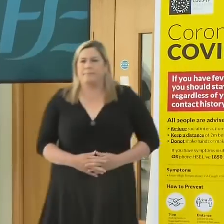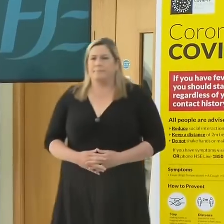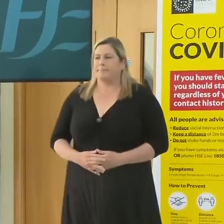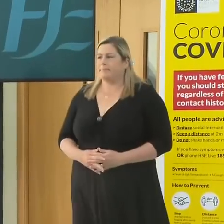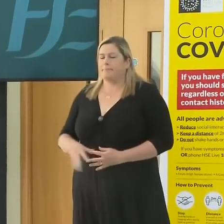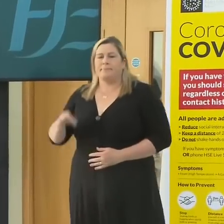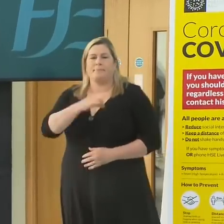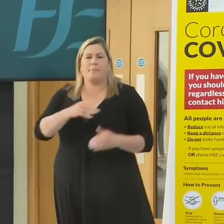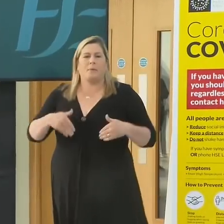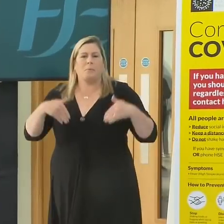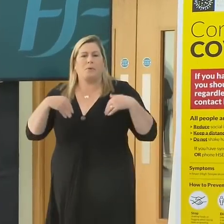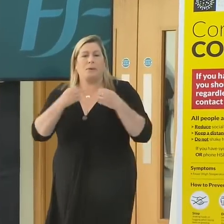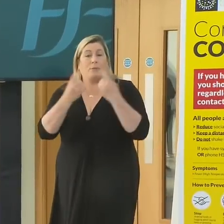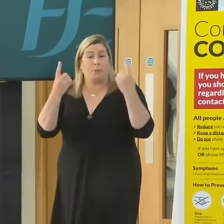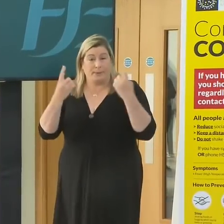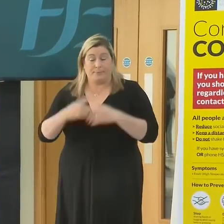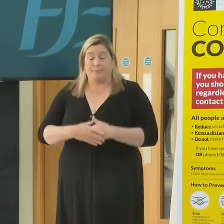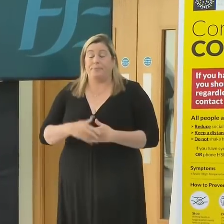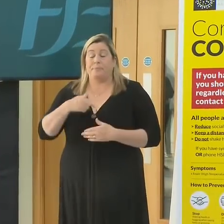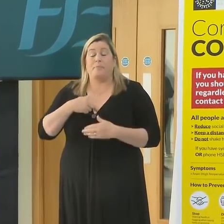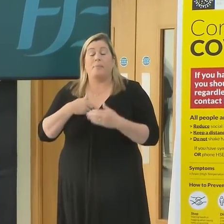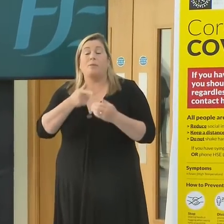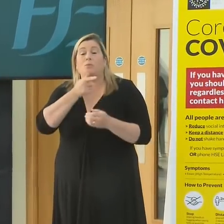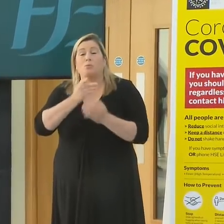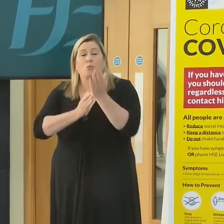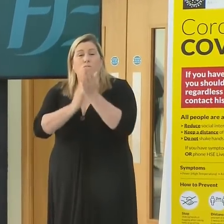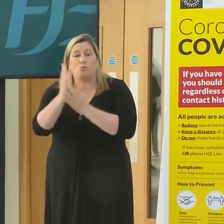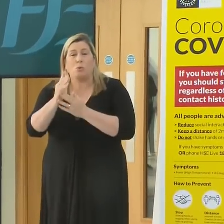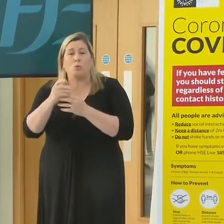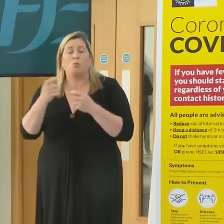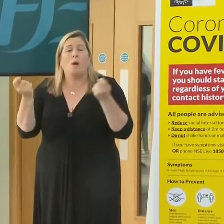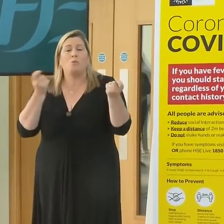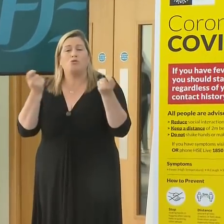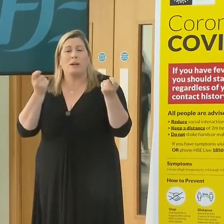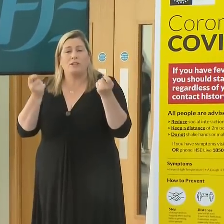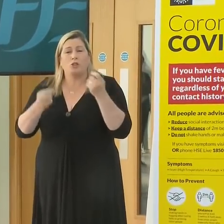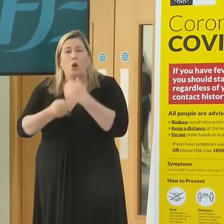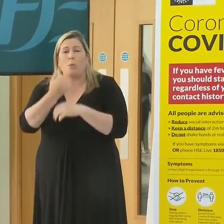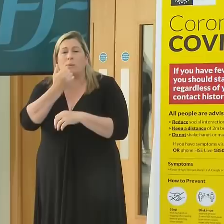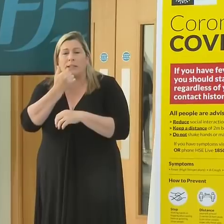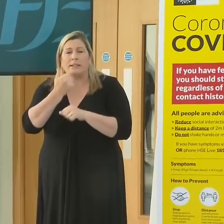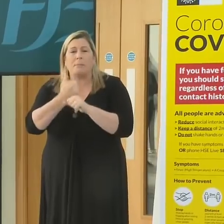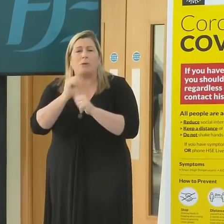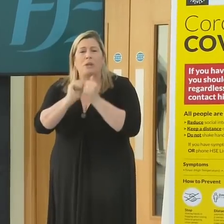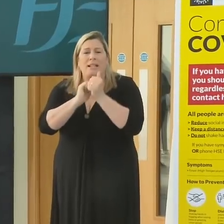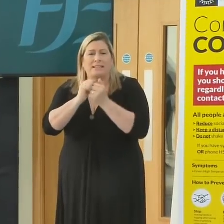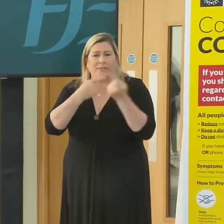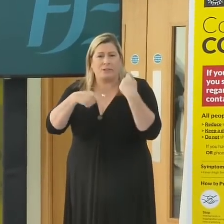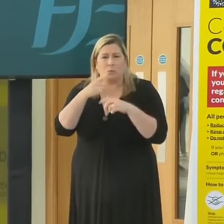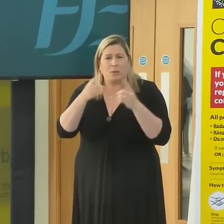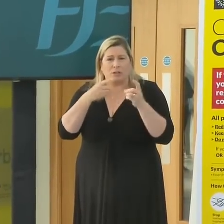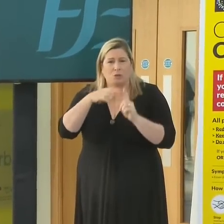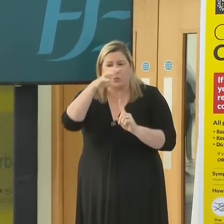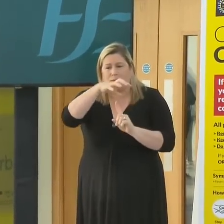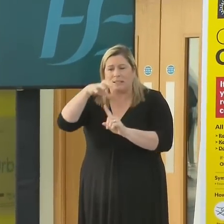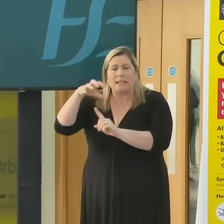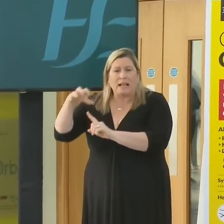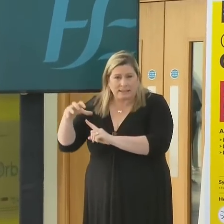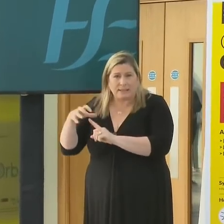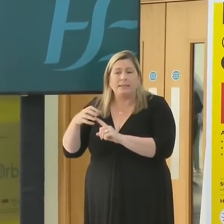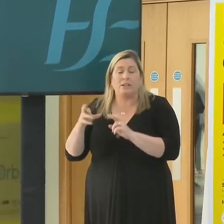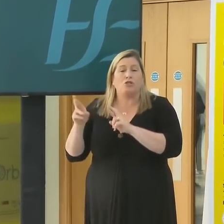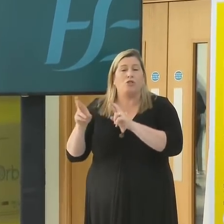Good morning, everyone. I'm going to talk through the operational update in terms of activity across our sites, both in terms of the